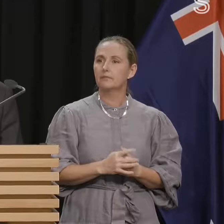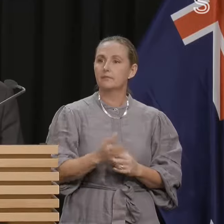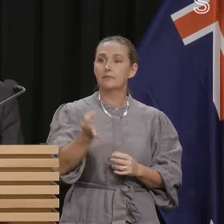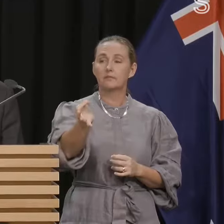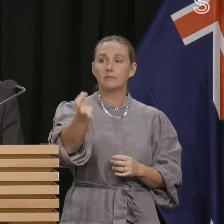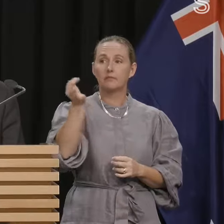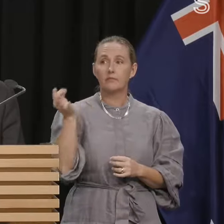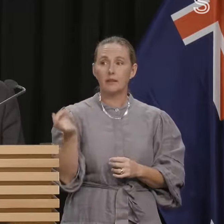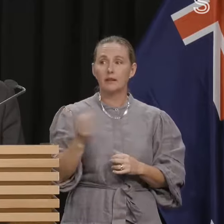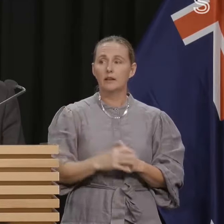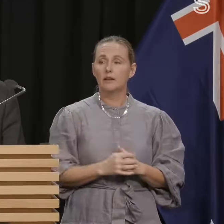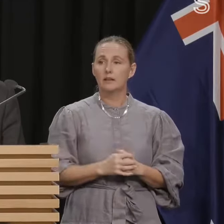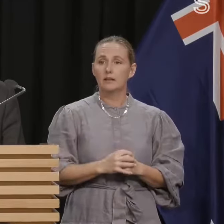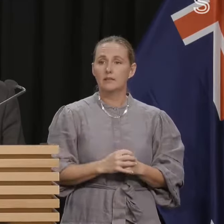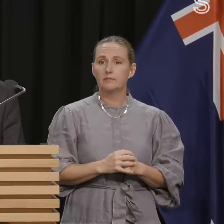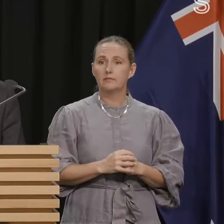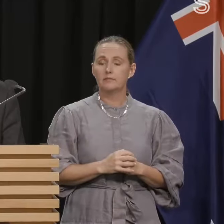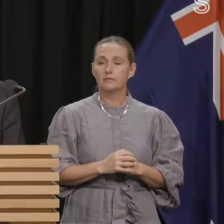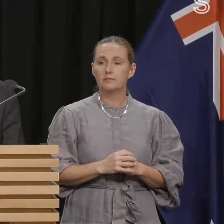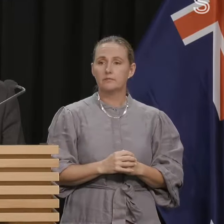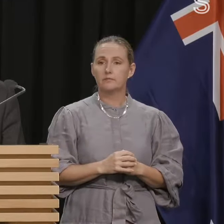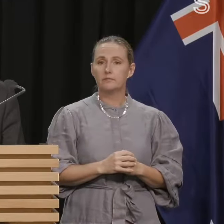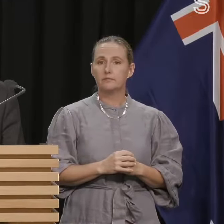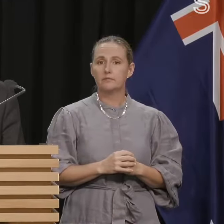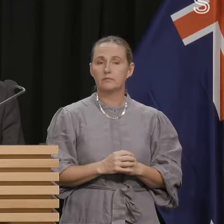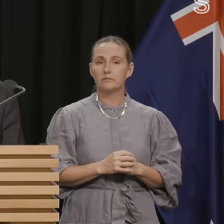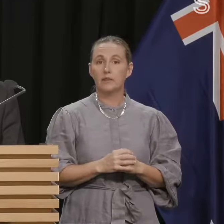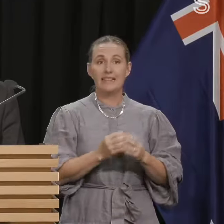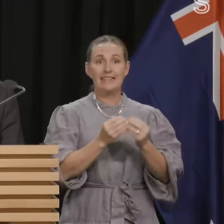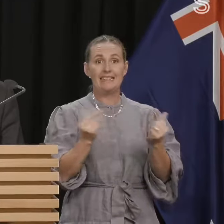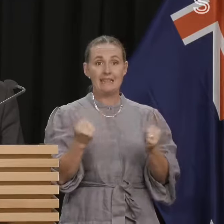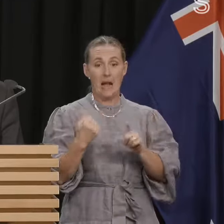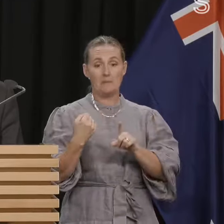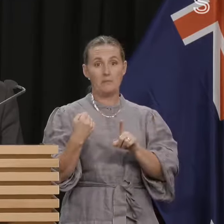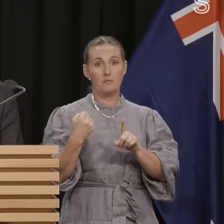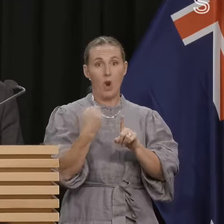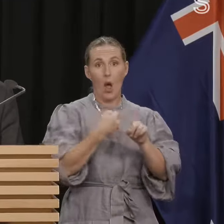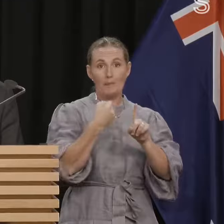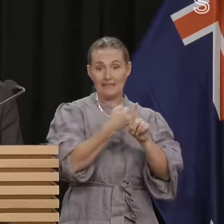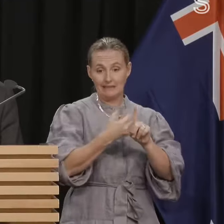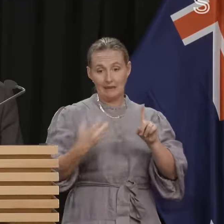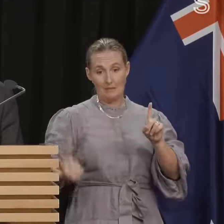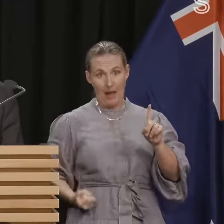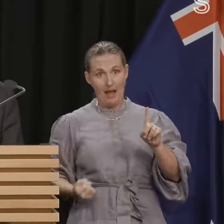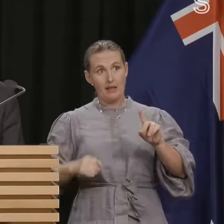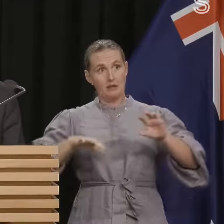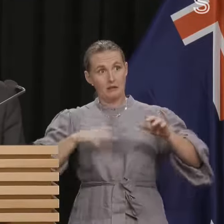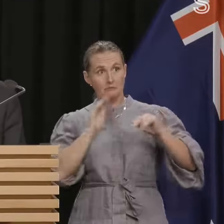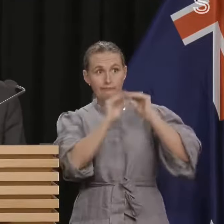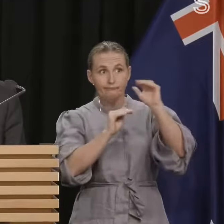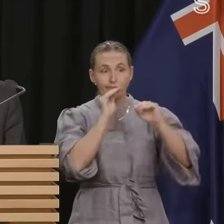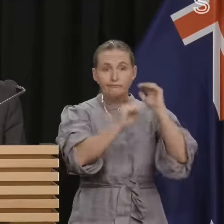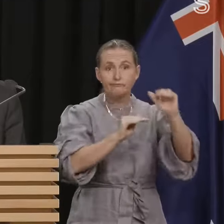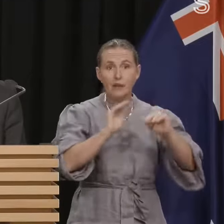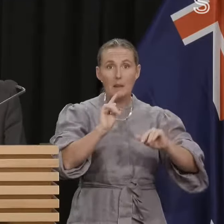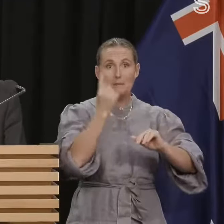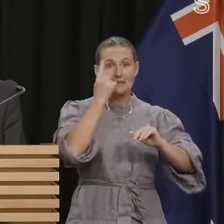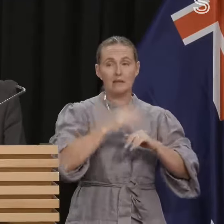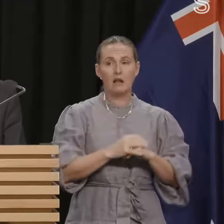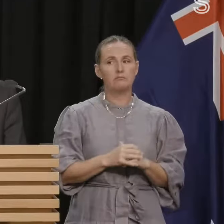been consulted or indeed lobbied ministers in regards to these new measures that have been proposed? No, I haven't spoken to any of